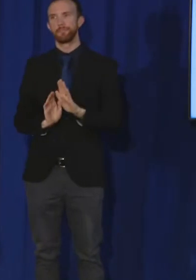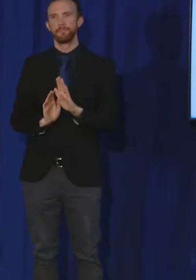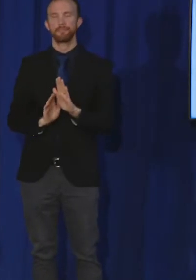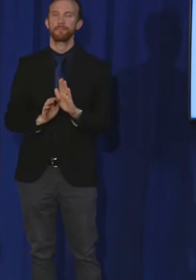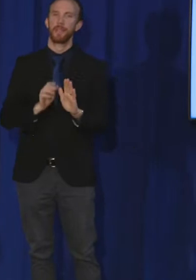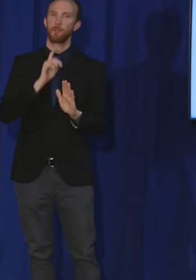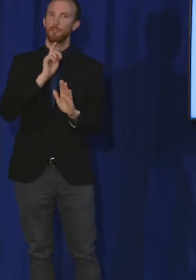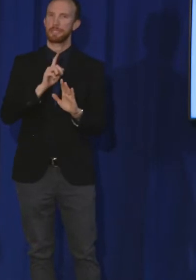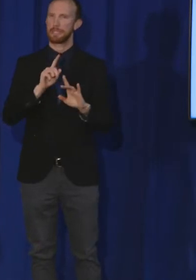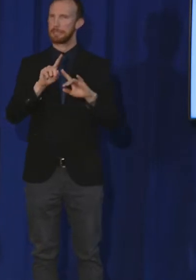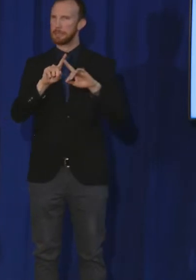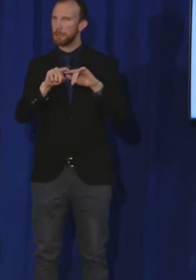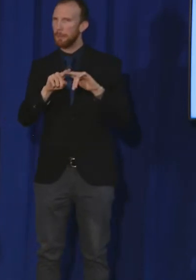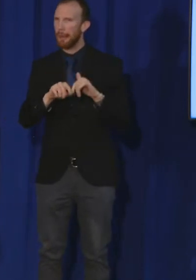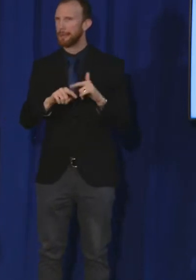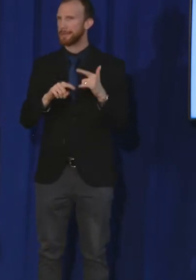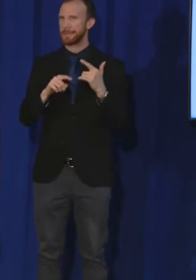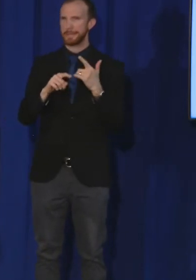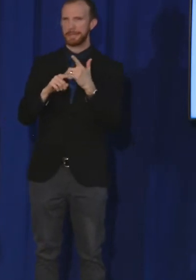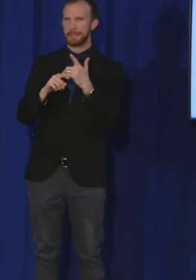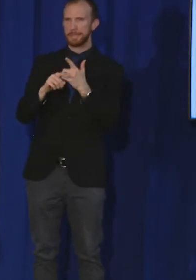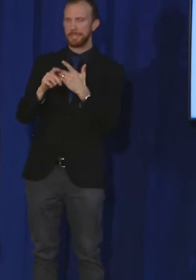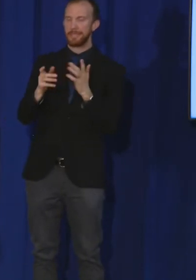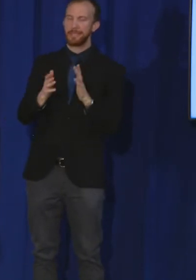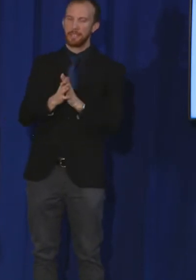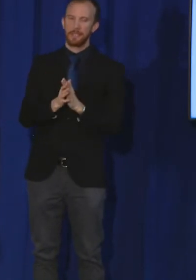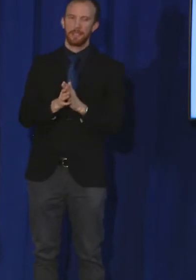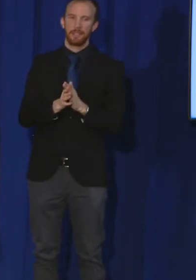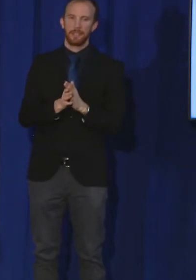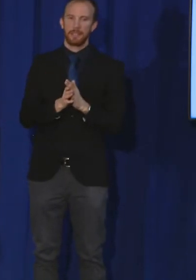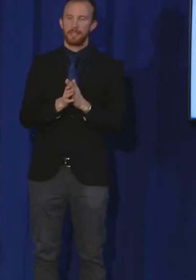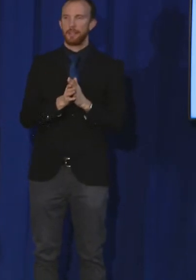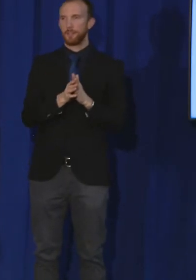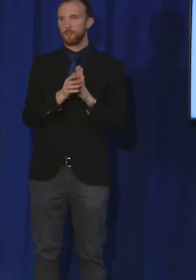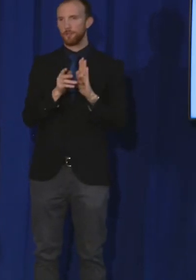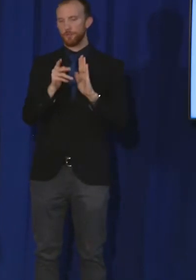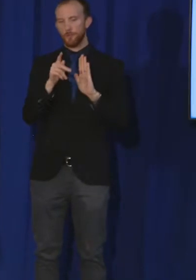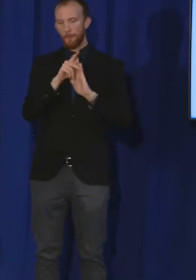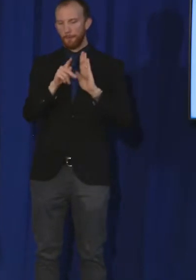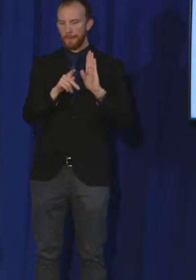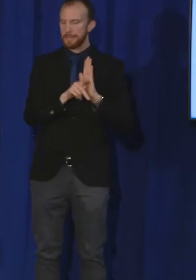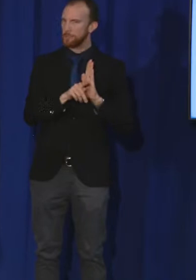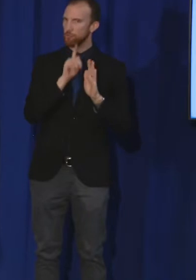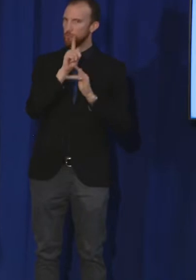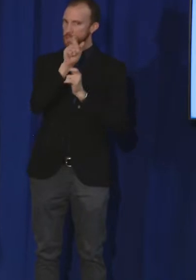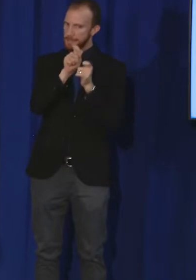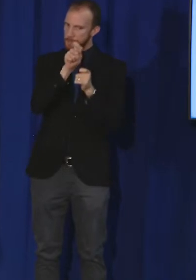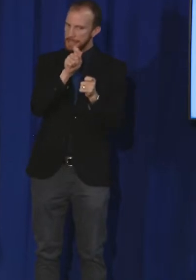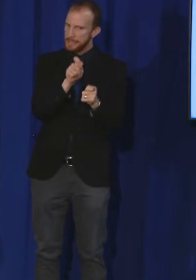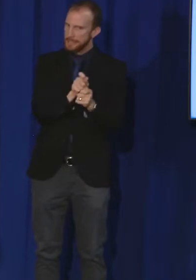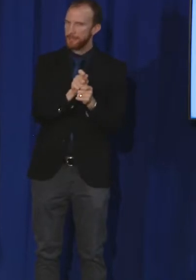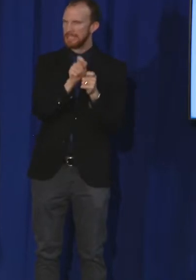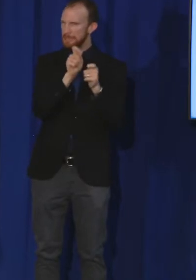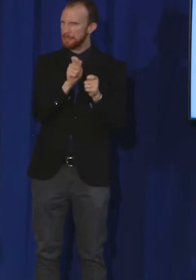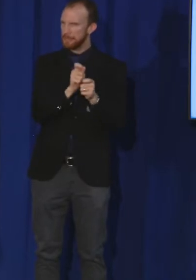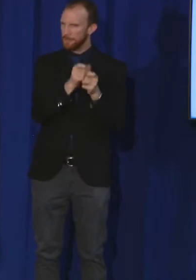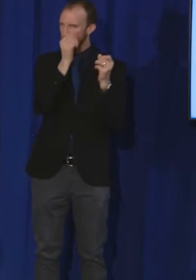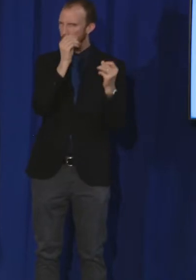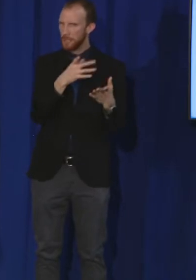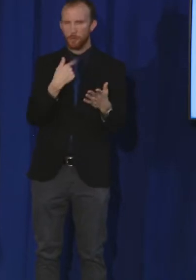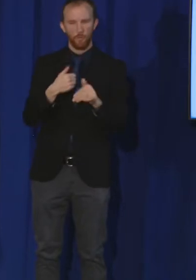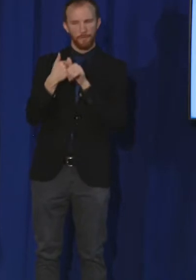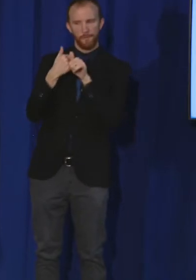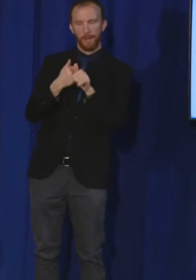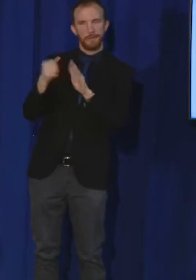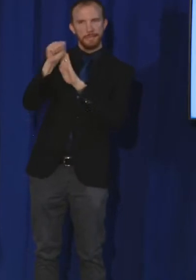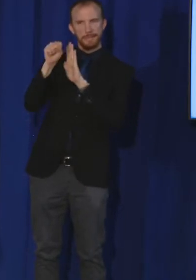bit about how that's defined, and there's some more specific language. We are following really state and federal guidance on there. Certainly,